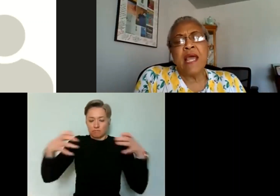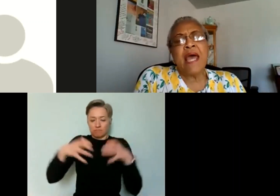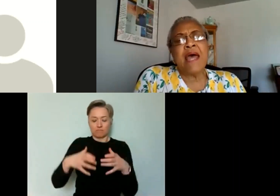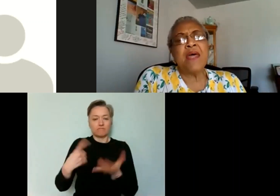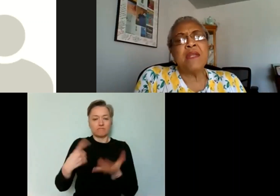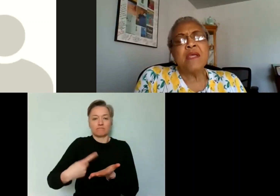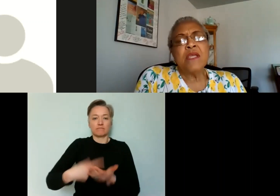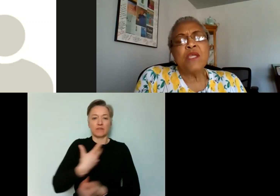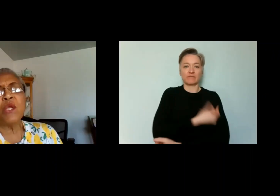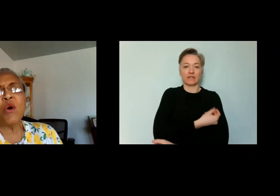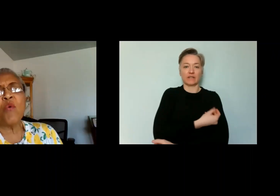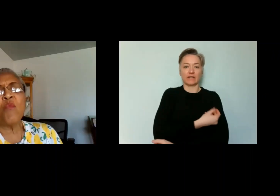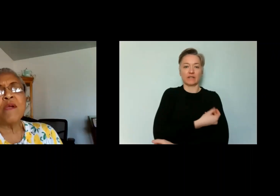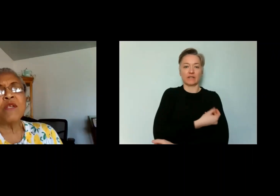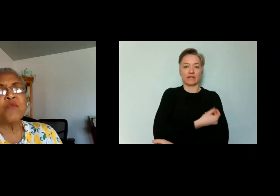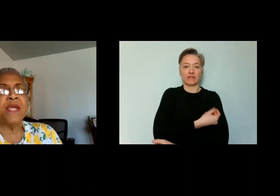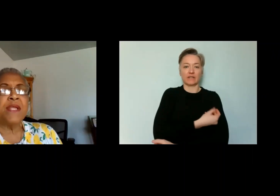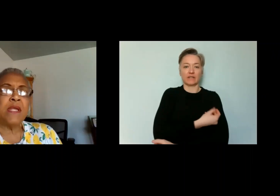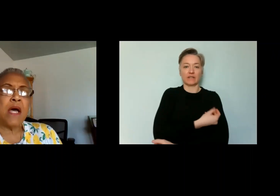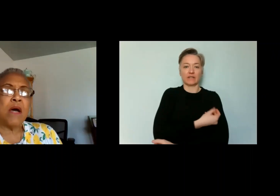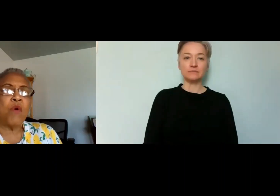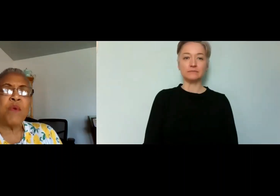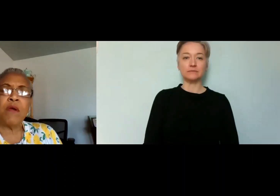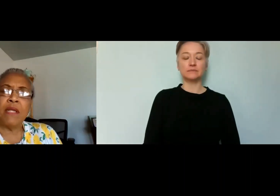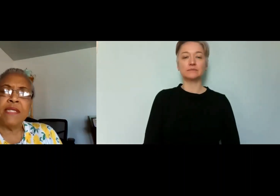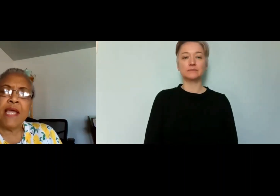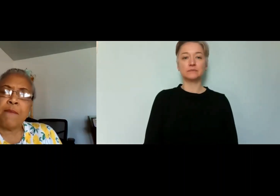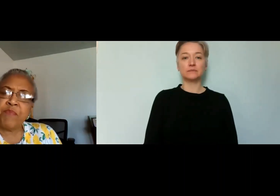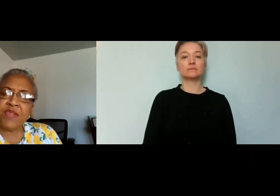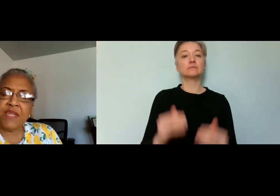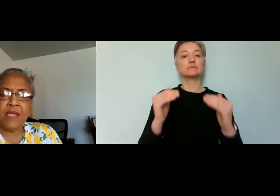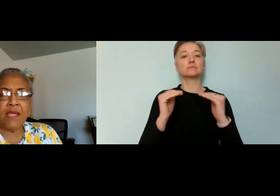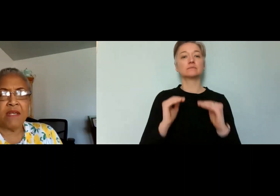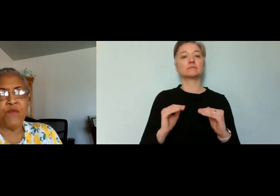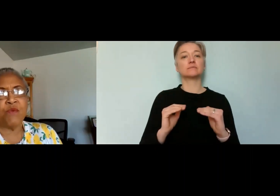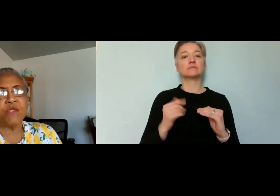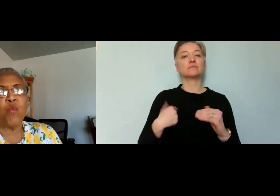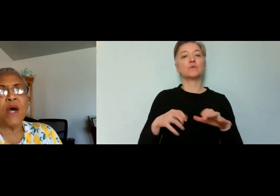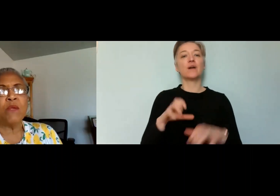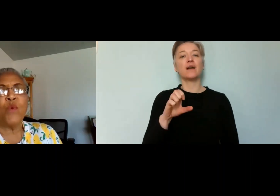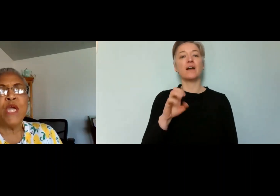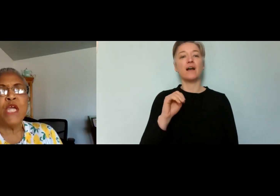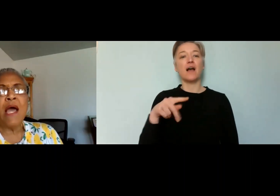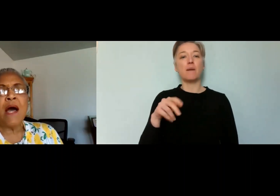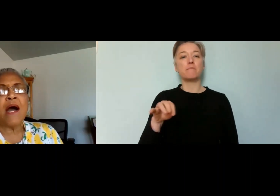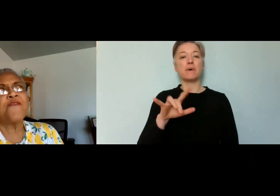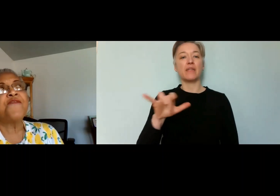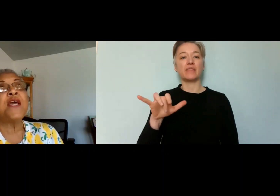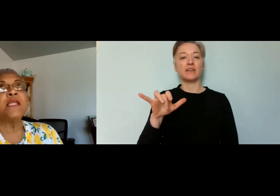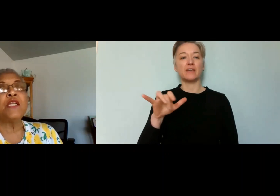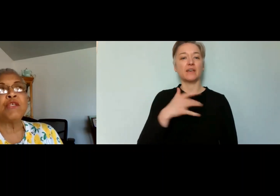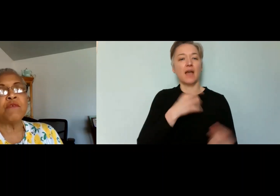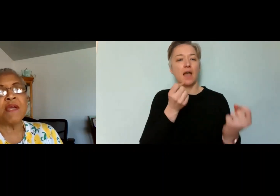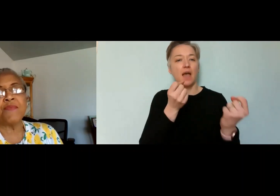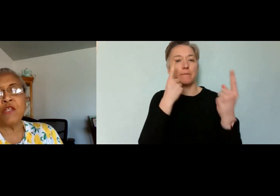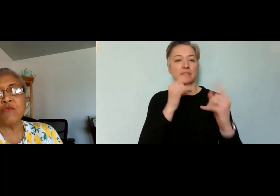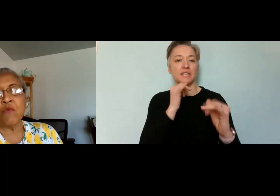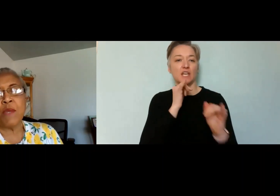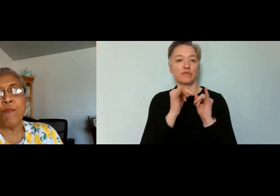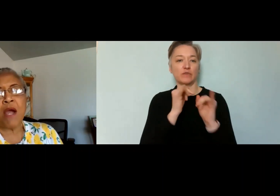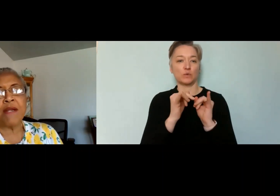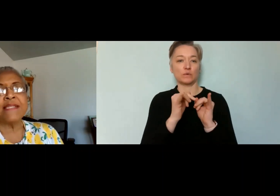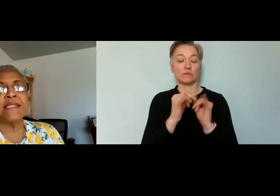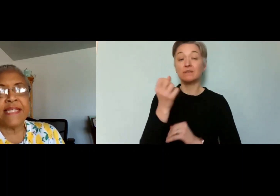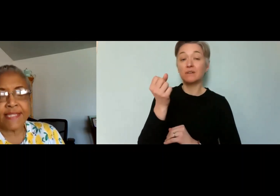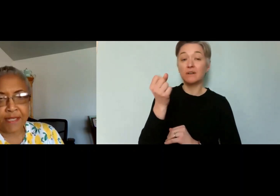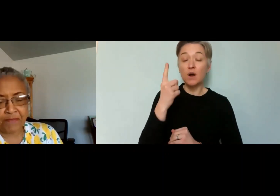vaccine. And then, we're doing what we're calling empathy interviews. What we are failing to do, I think, to a